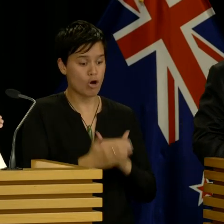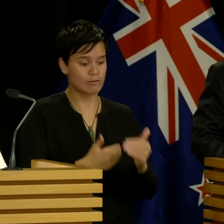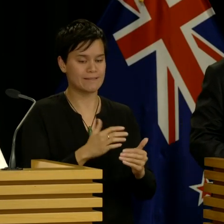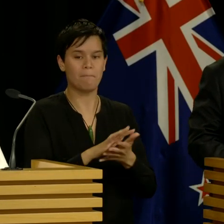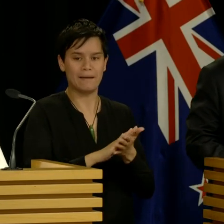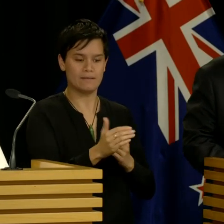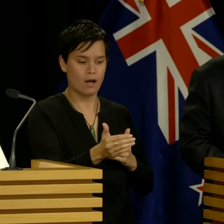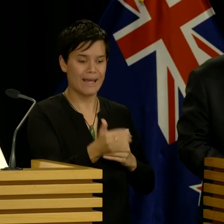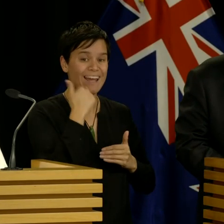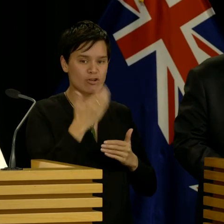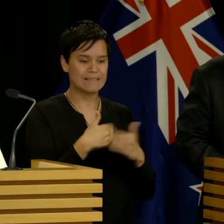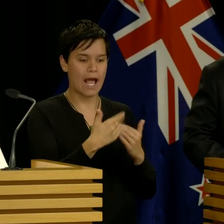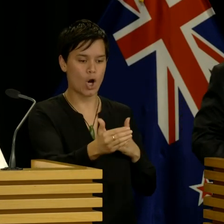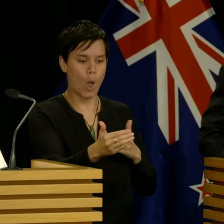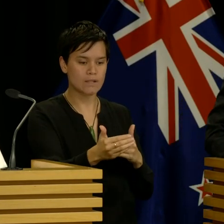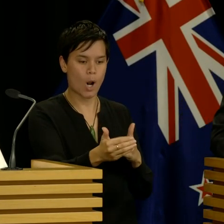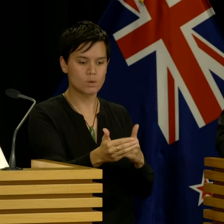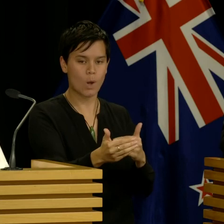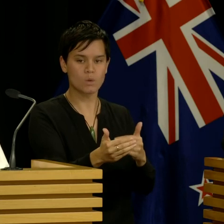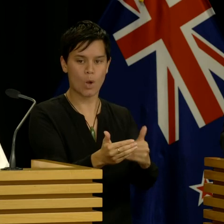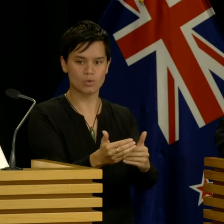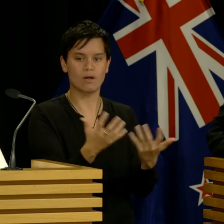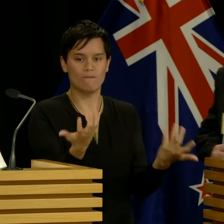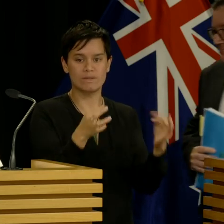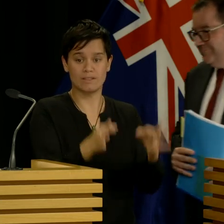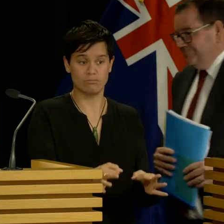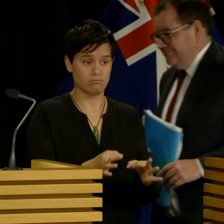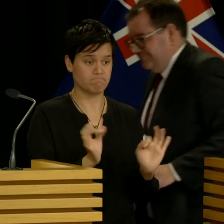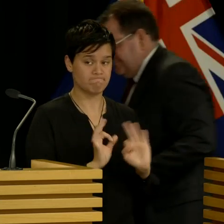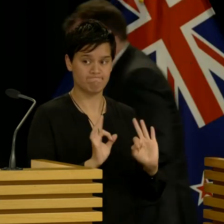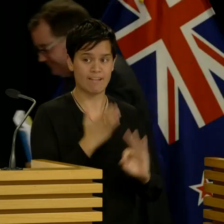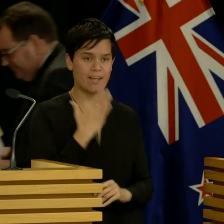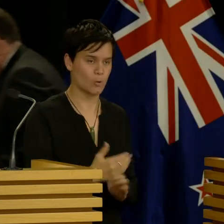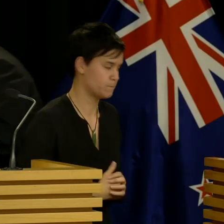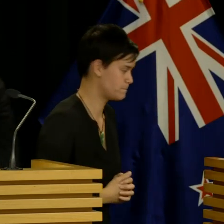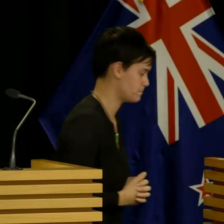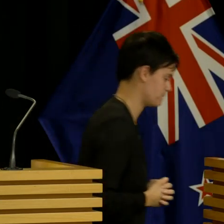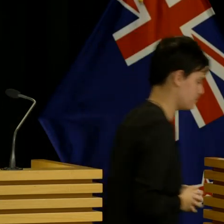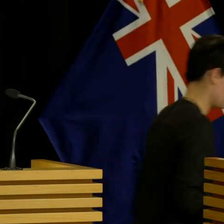every day. I'll take last question. Anything else? All right. Thanks, everyone.